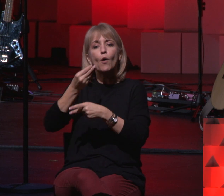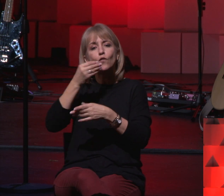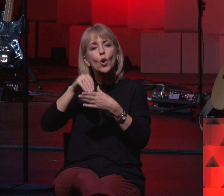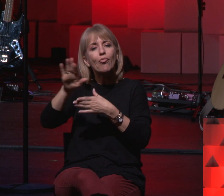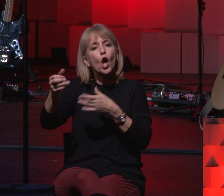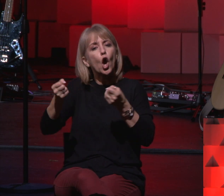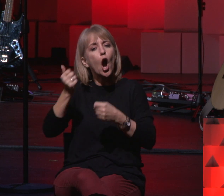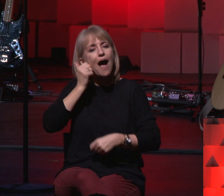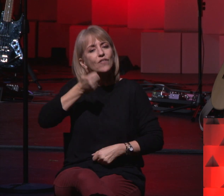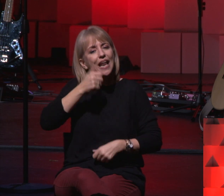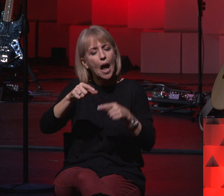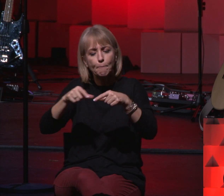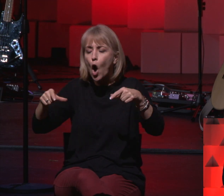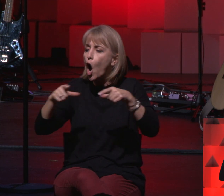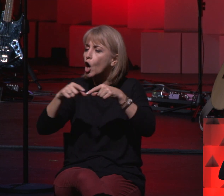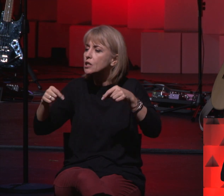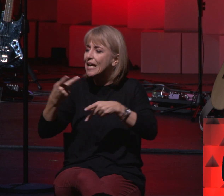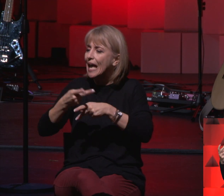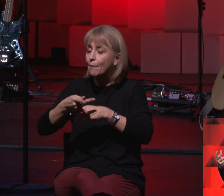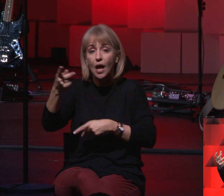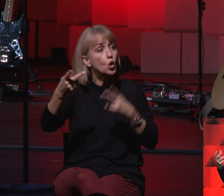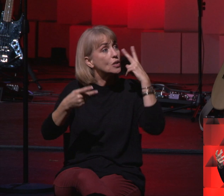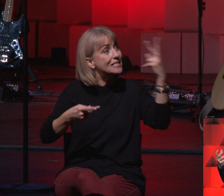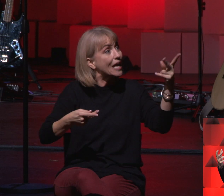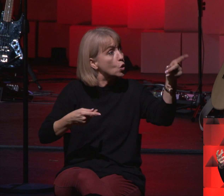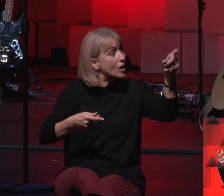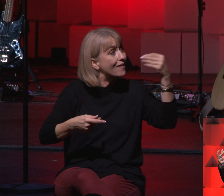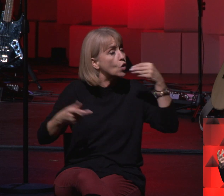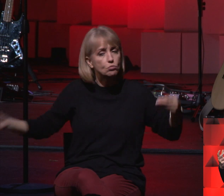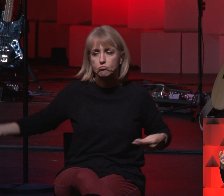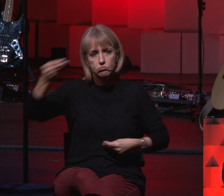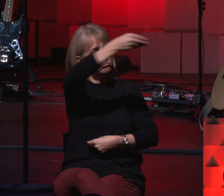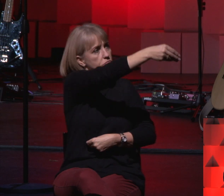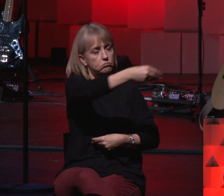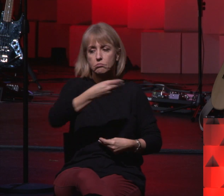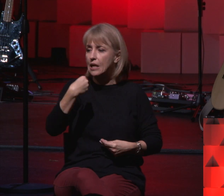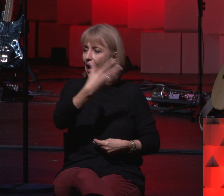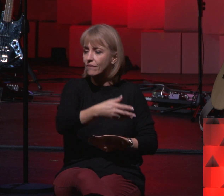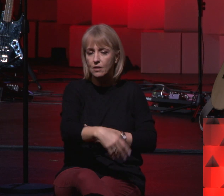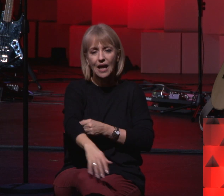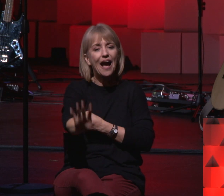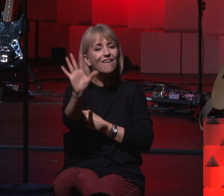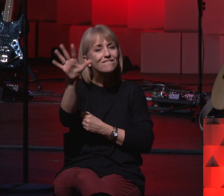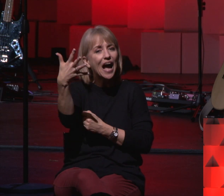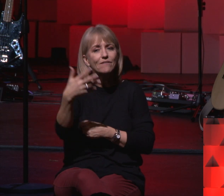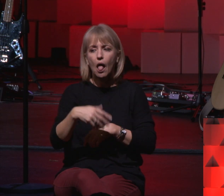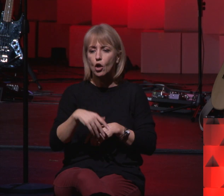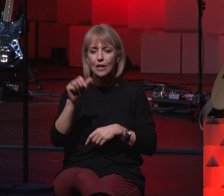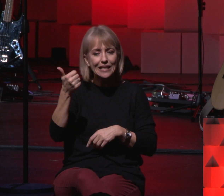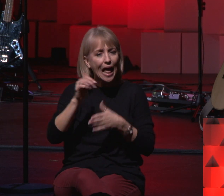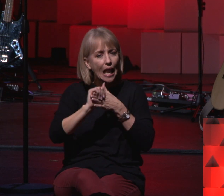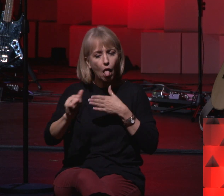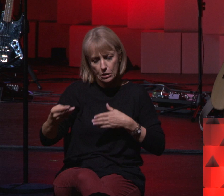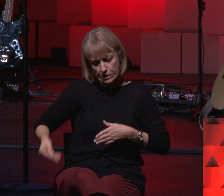along the road, you see someone needing some food, you've got it right there. You're ready to help that person. They always keep a $5 or $10 bill. They're always ready to help a